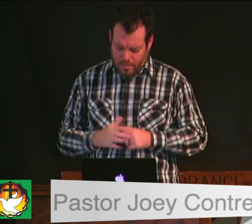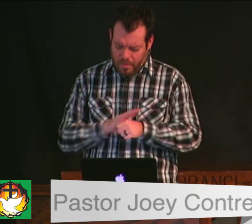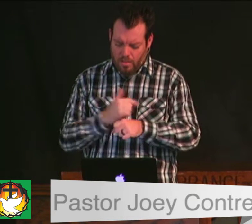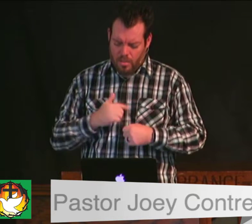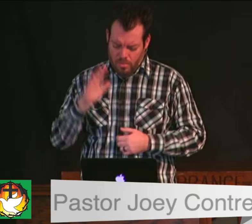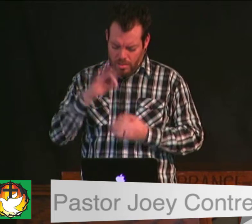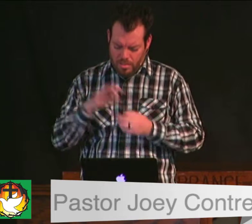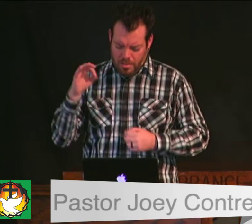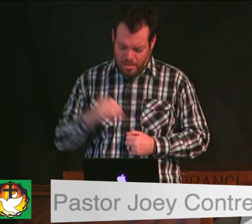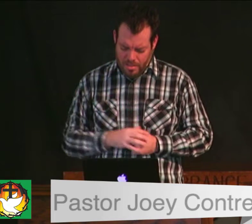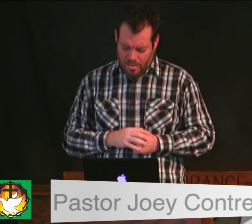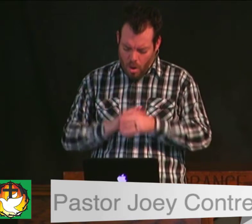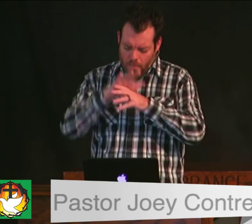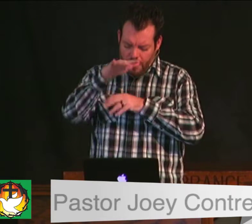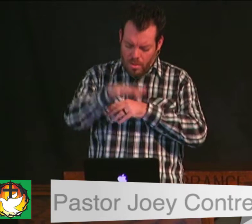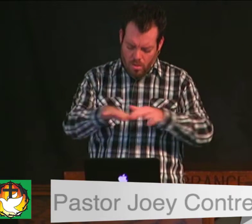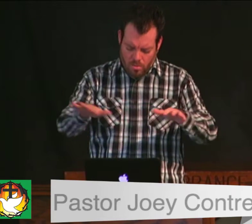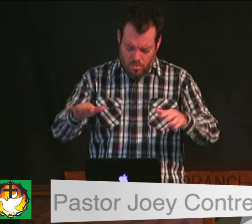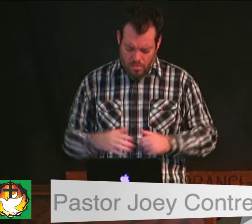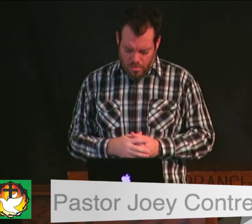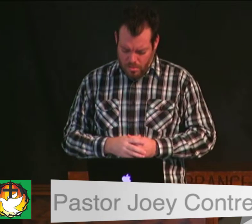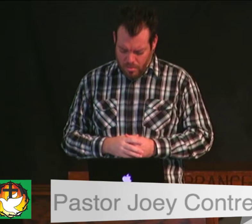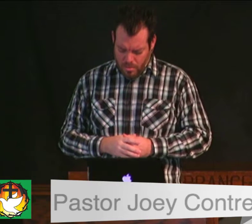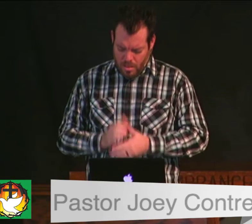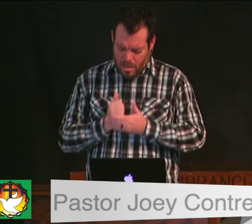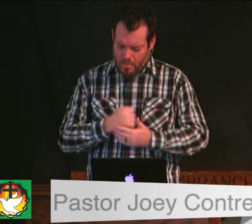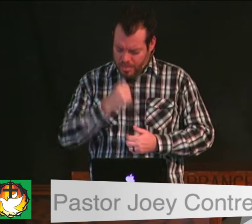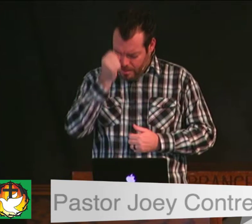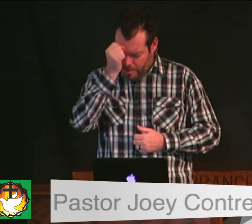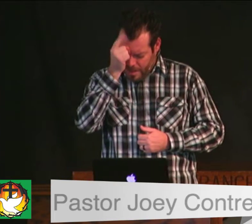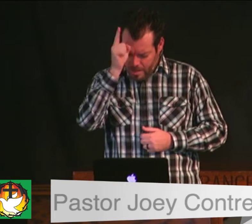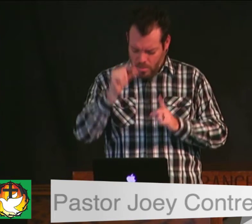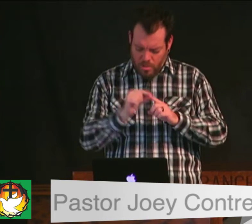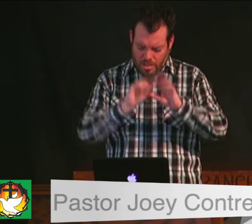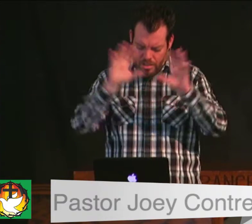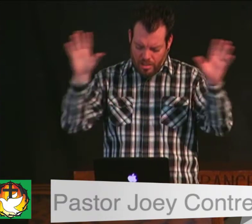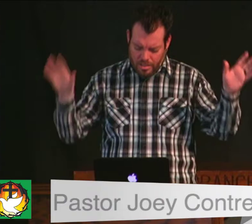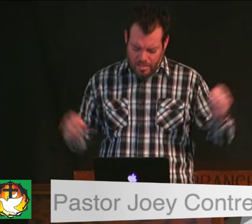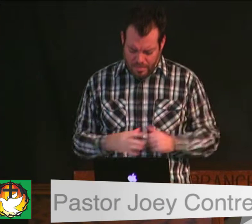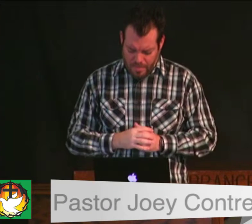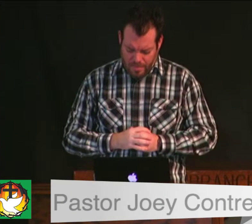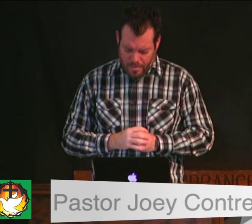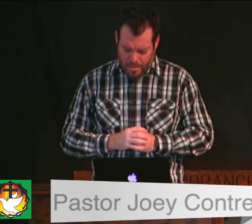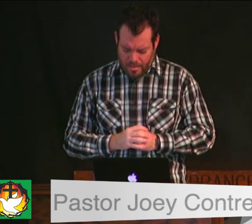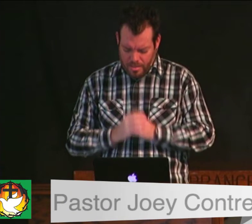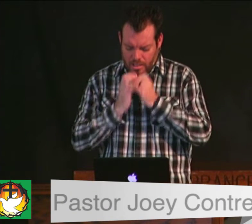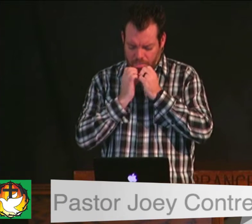Fill me with your Spirit. Overflow. Help us understand your words clearly. This is